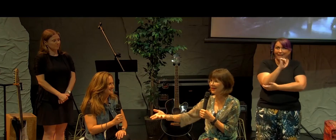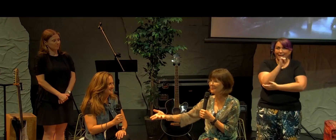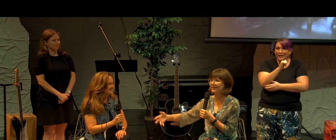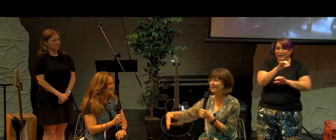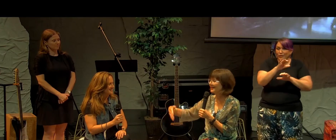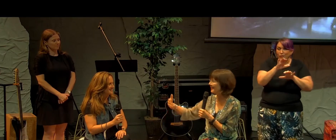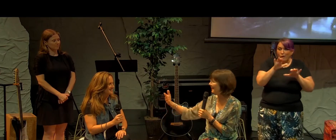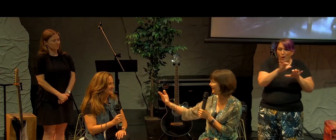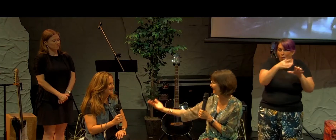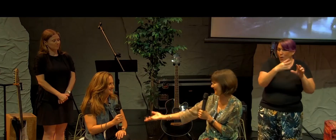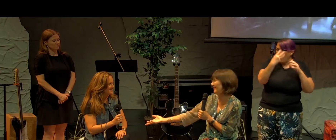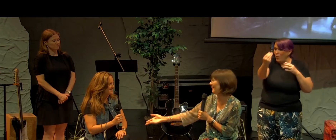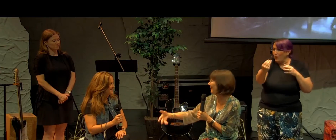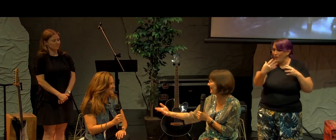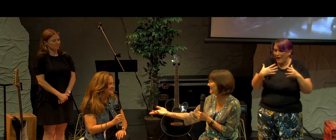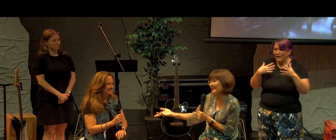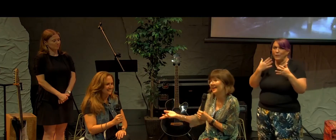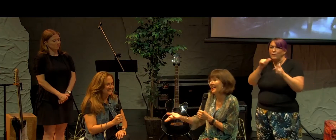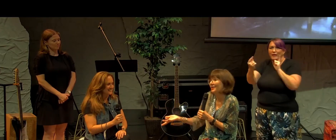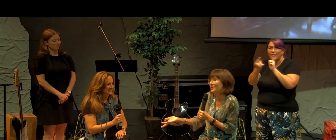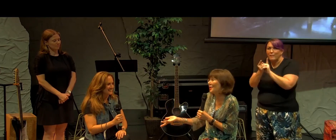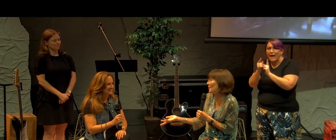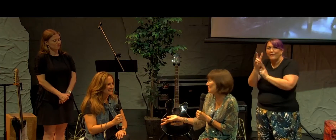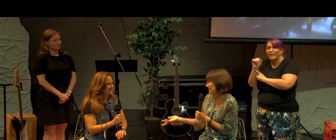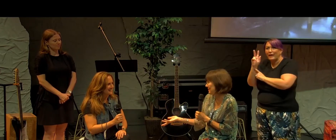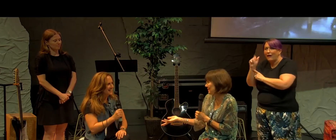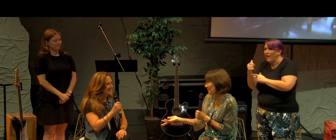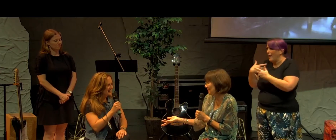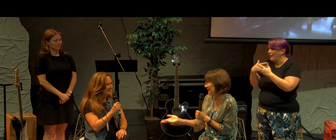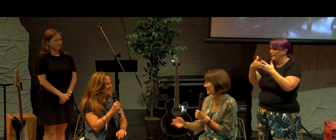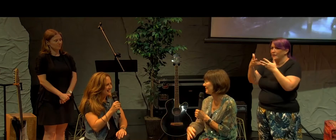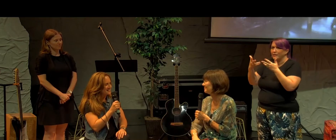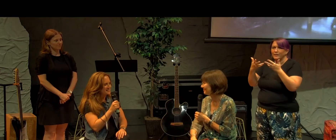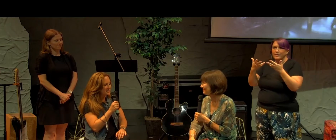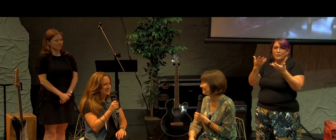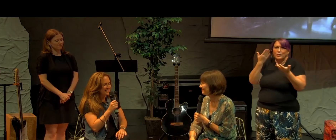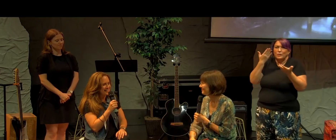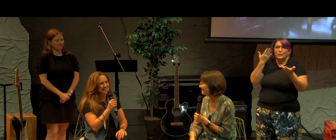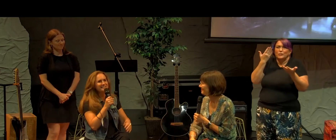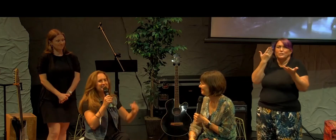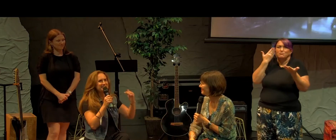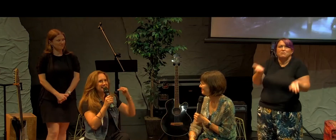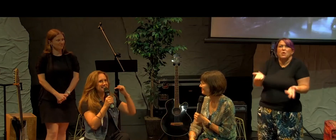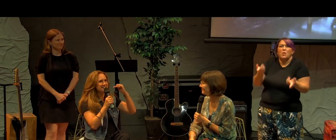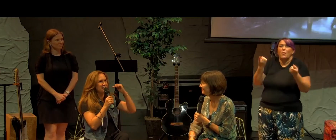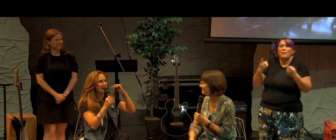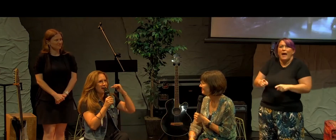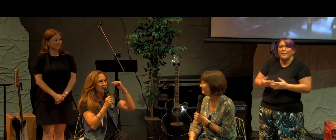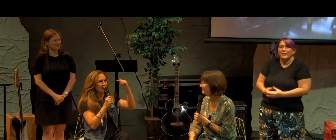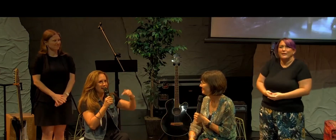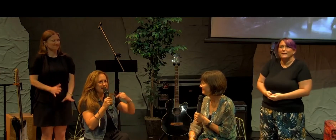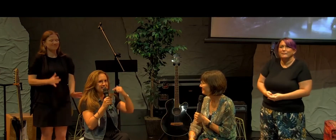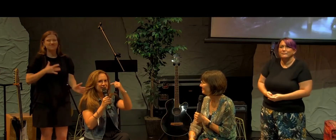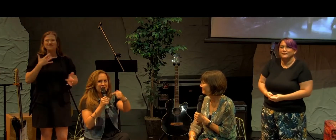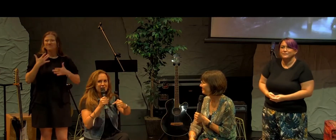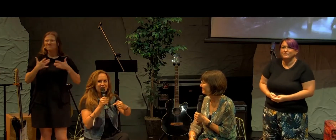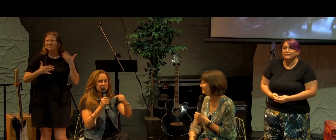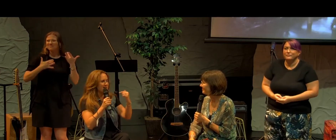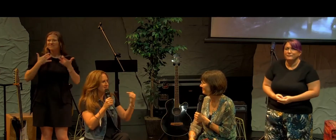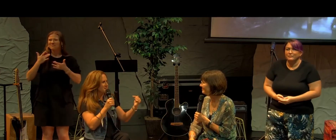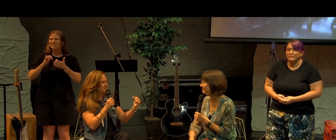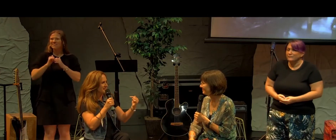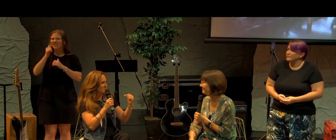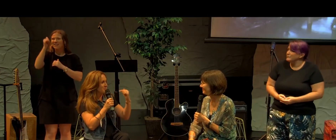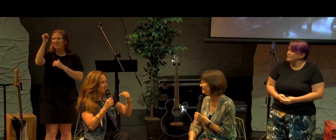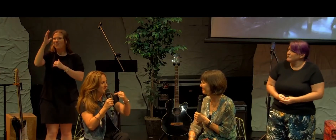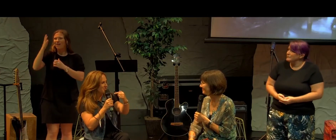we not met Vika, had, you know, all of this, who knows what would be happening? It's so exciting. It's so exciting to see how God carries it on, as